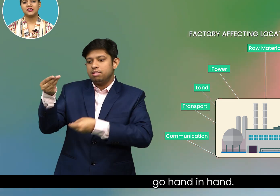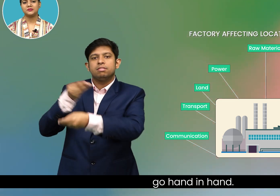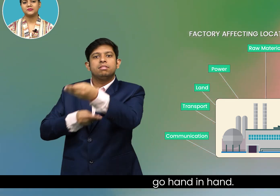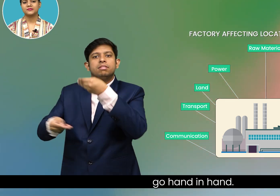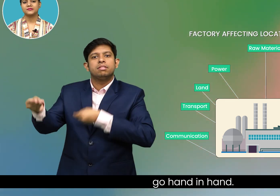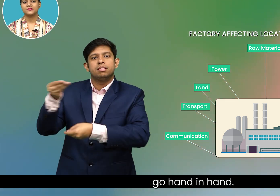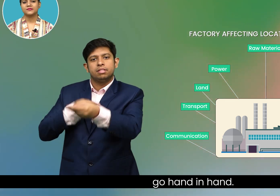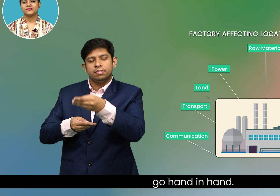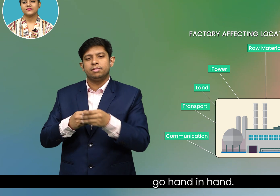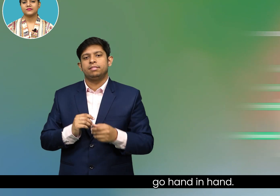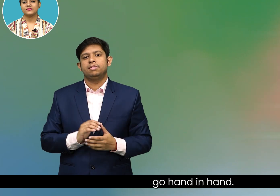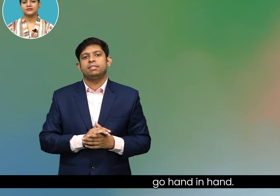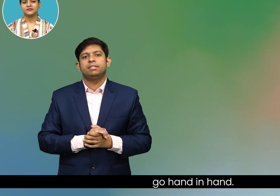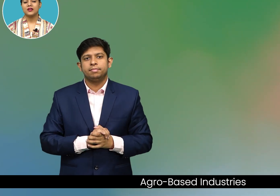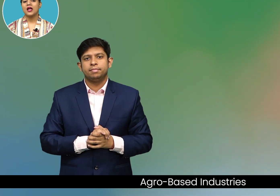in hand.